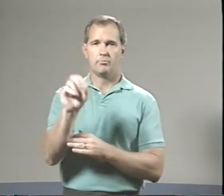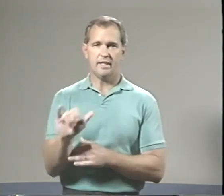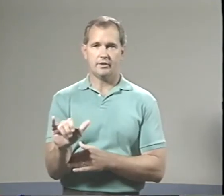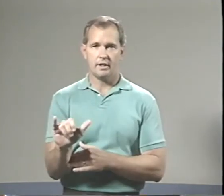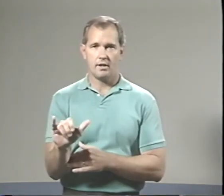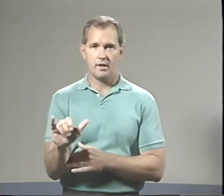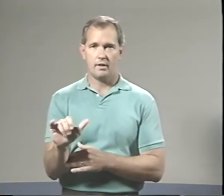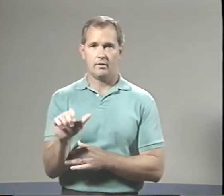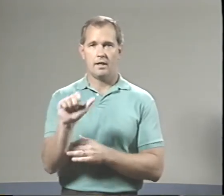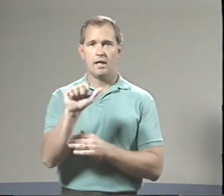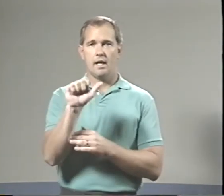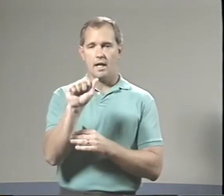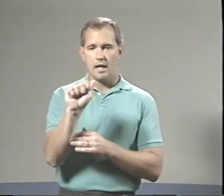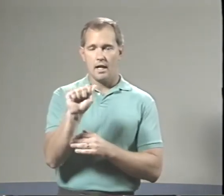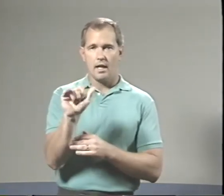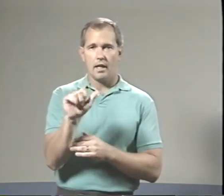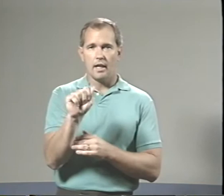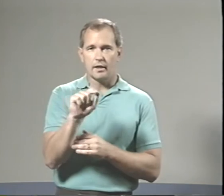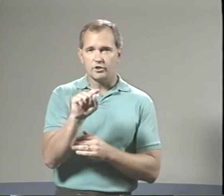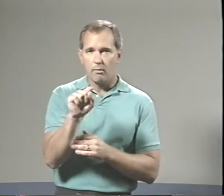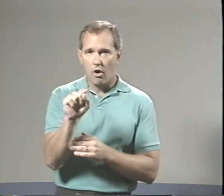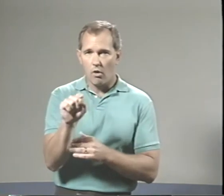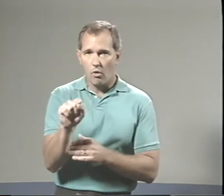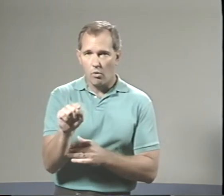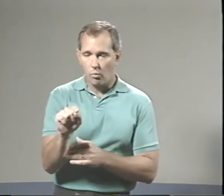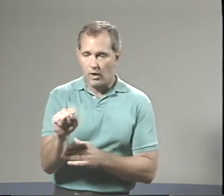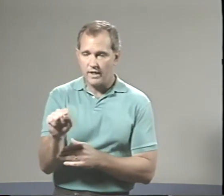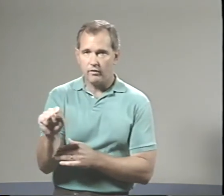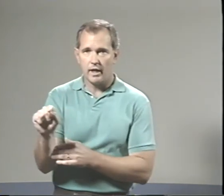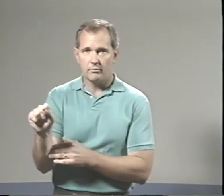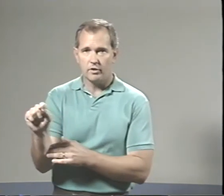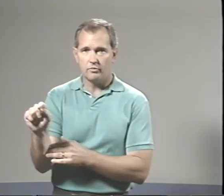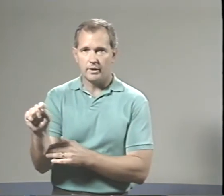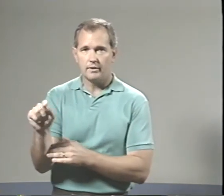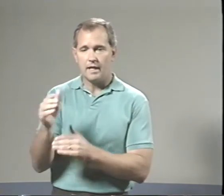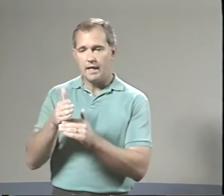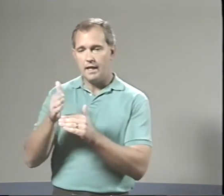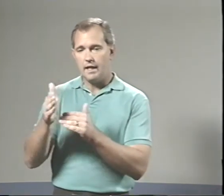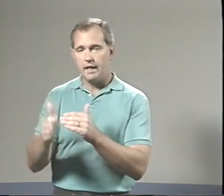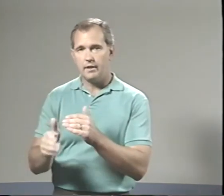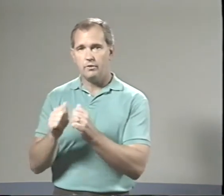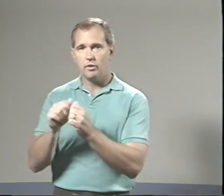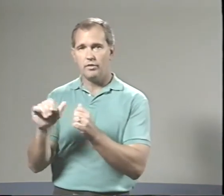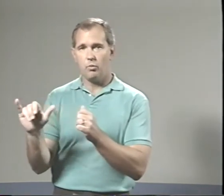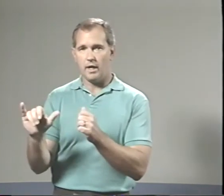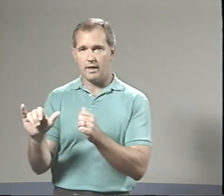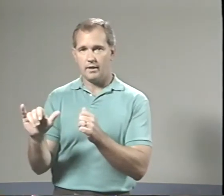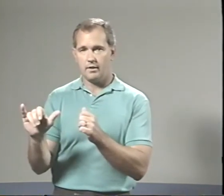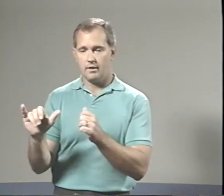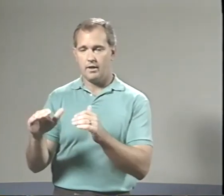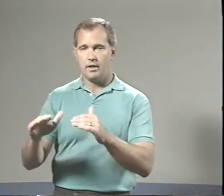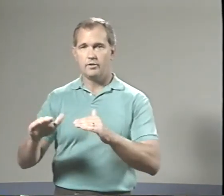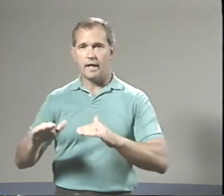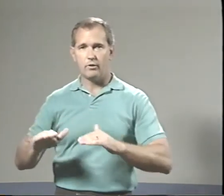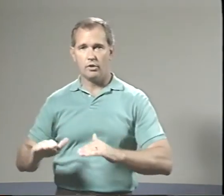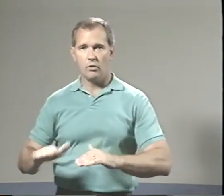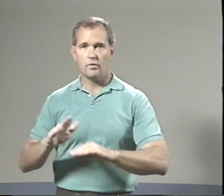Busy, like a small wave-like movement ending with the Y, down lower than the